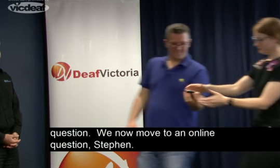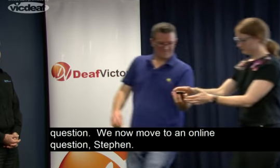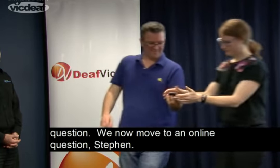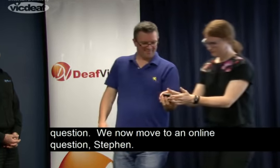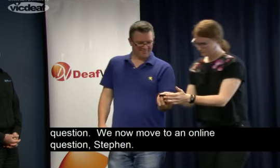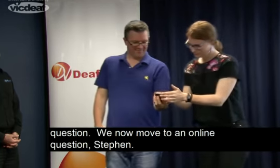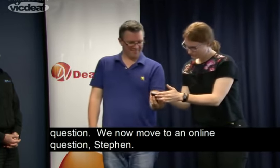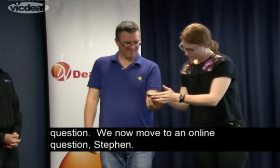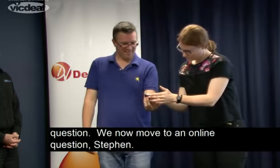Stephen and Mia?